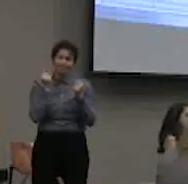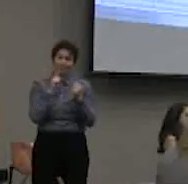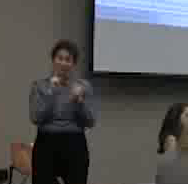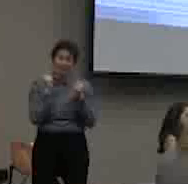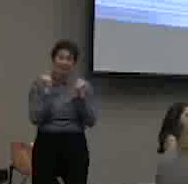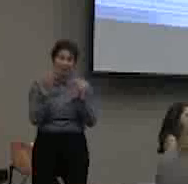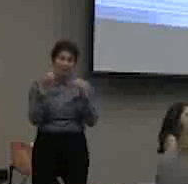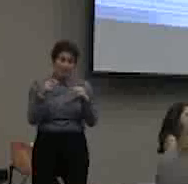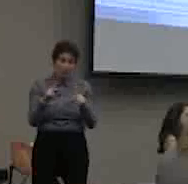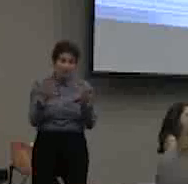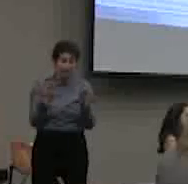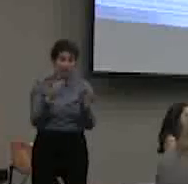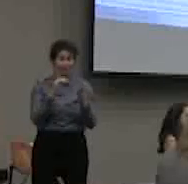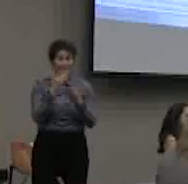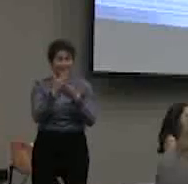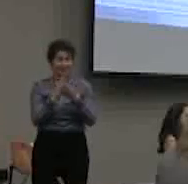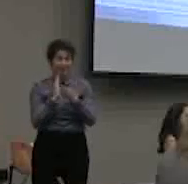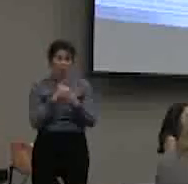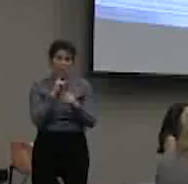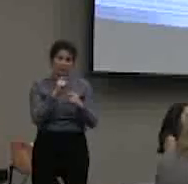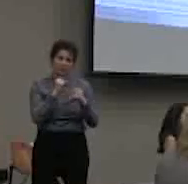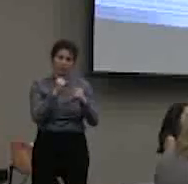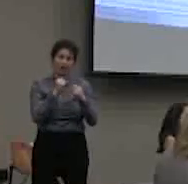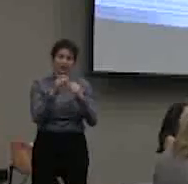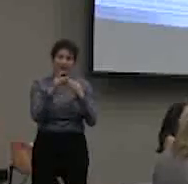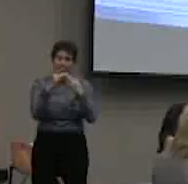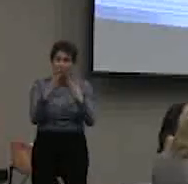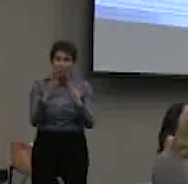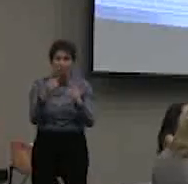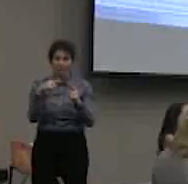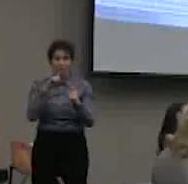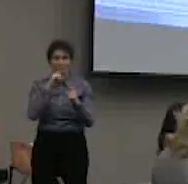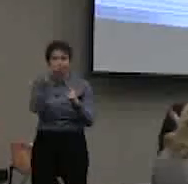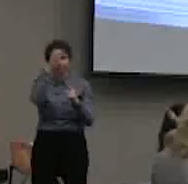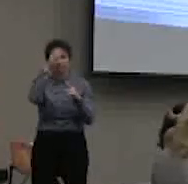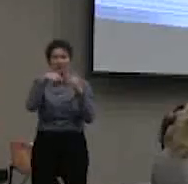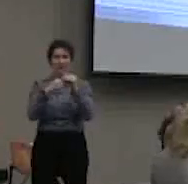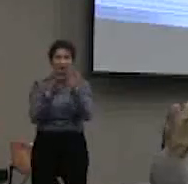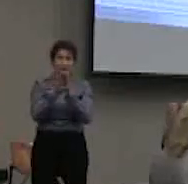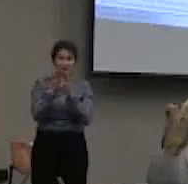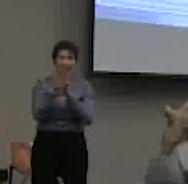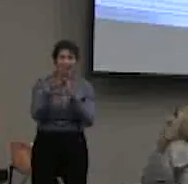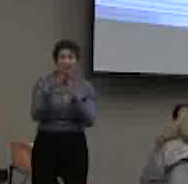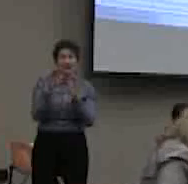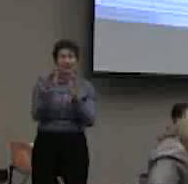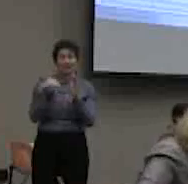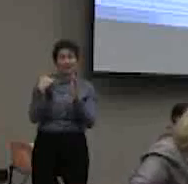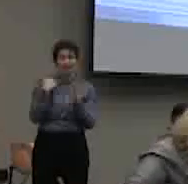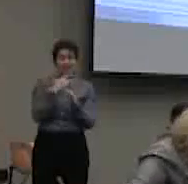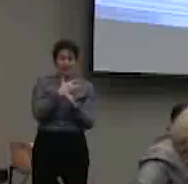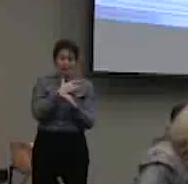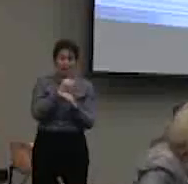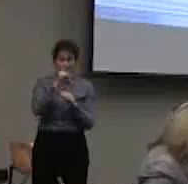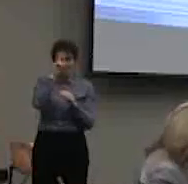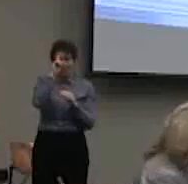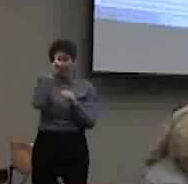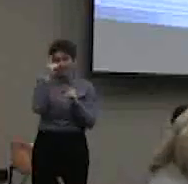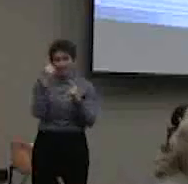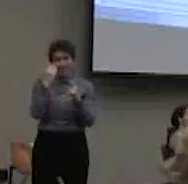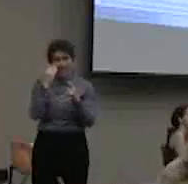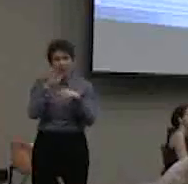opportunity here to have some of our strongest leaders who know the most about developing young hearts and minds